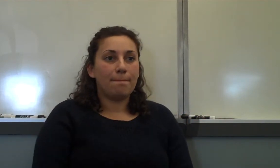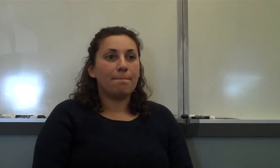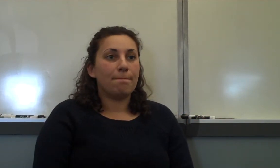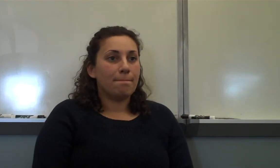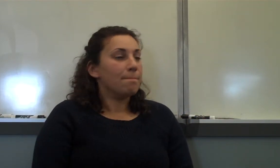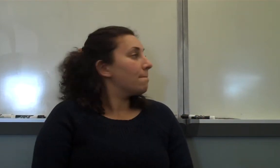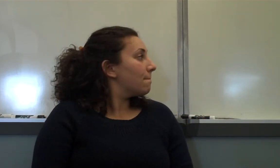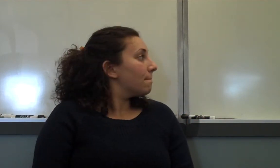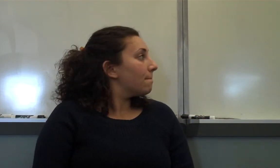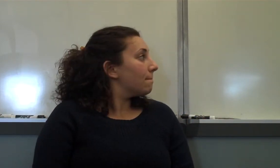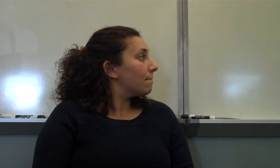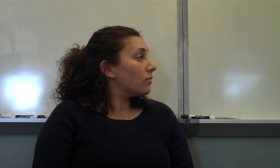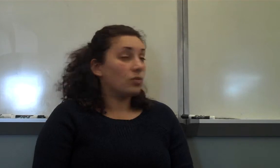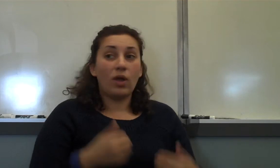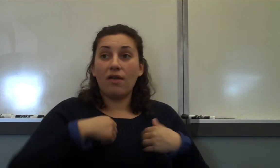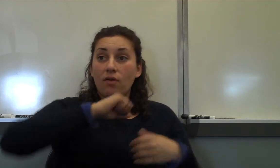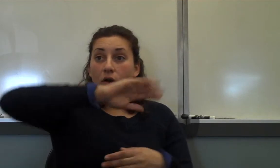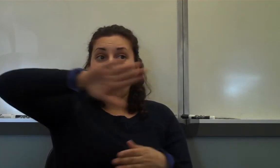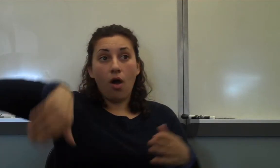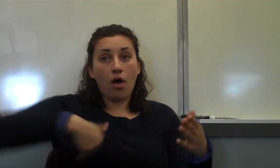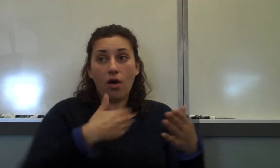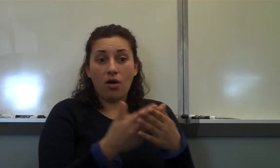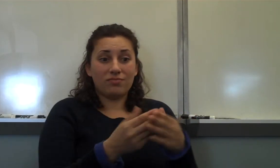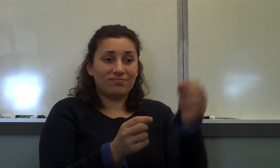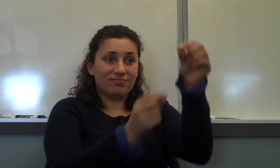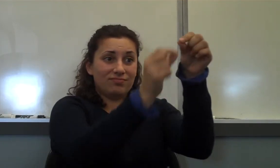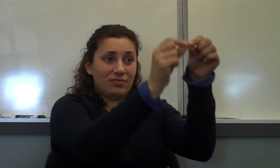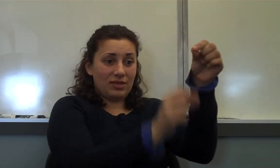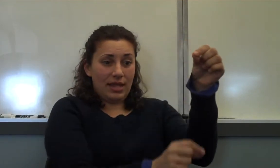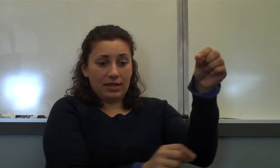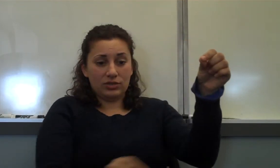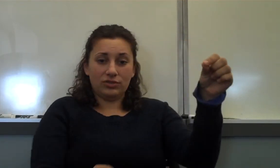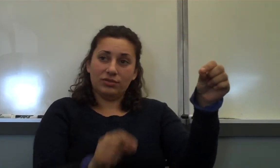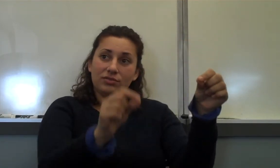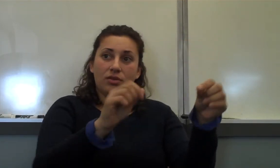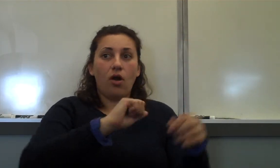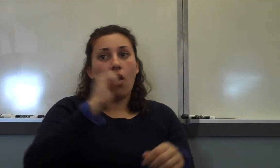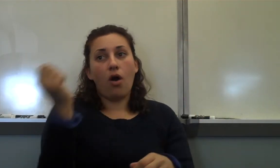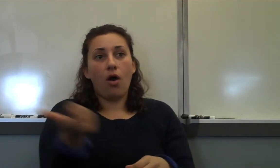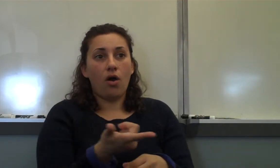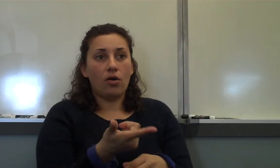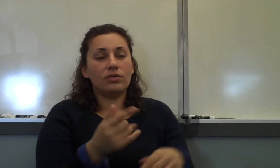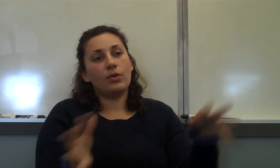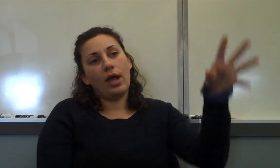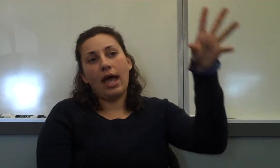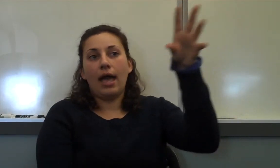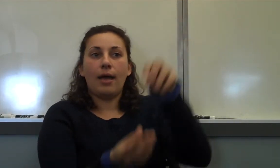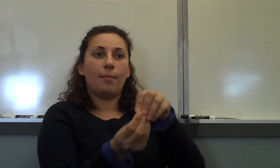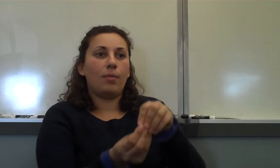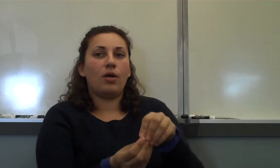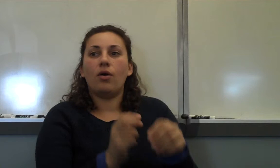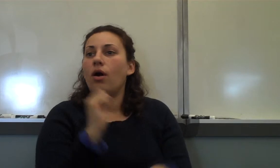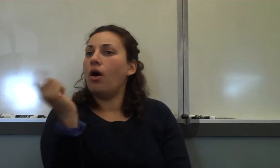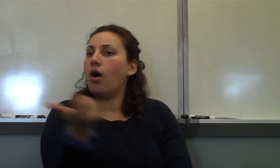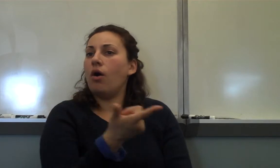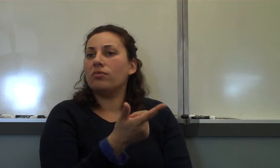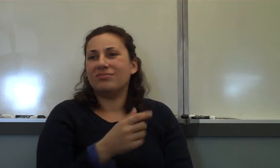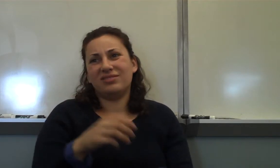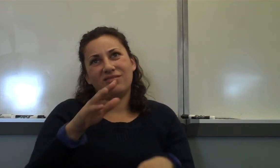Okay, now we've got all the distances all the way around, and that's a matter of adding the whole thing up, which takes a lot of time, so